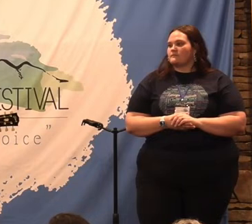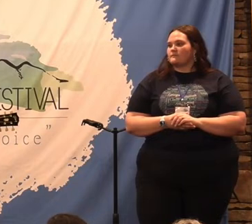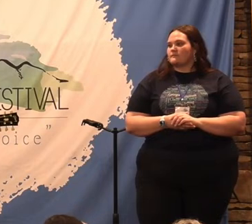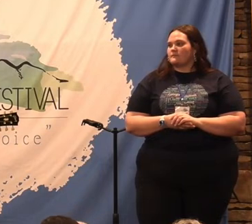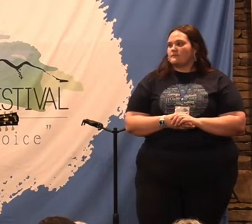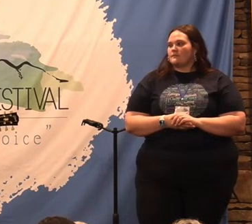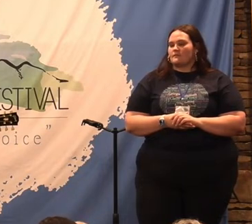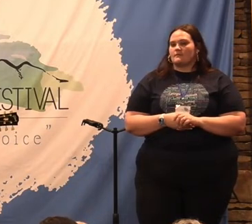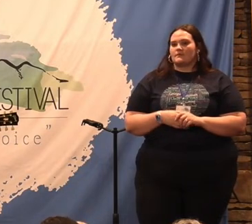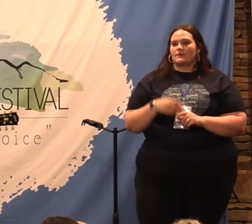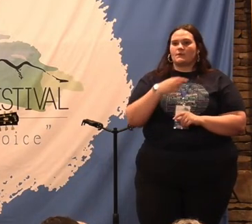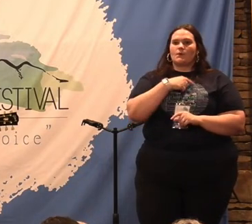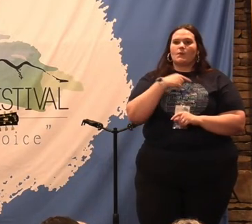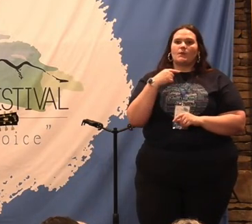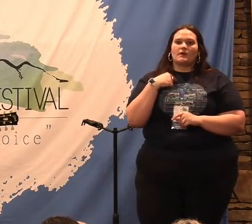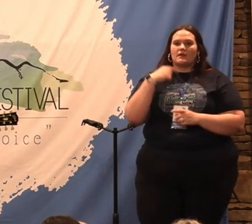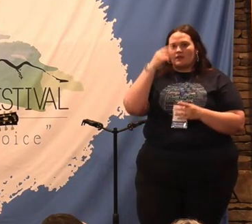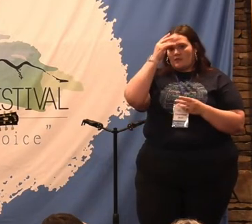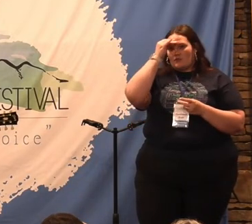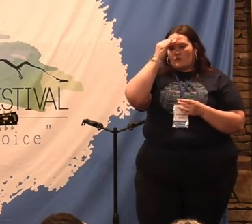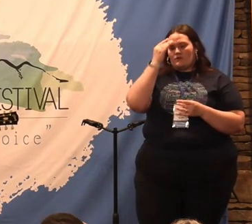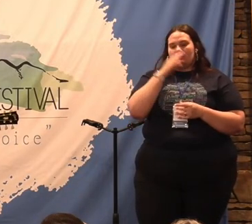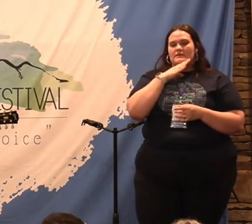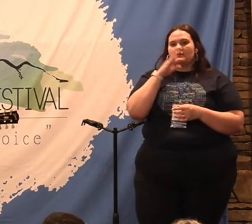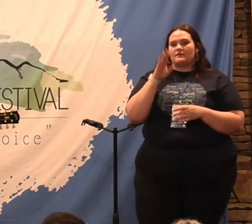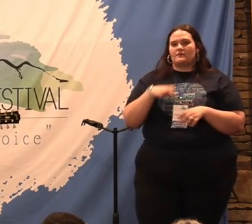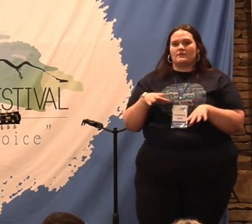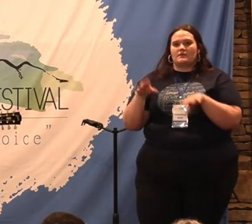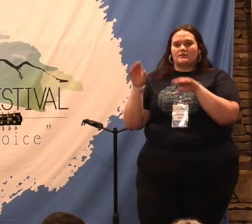We thought it would never leave,